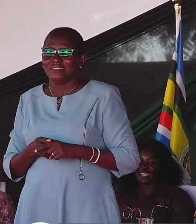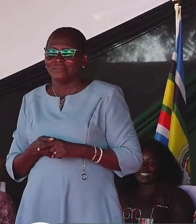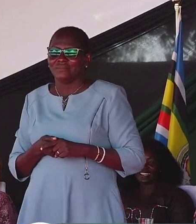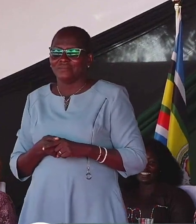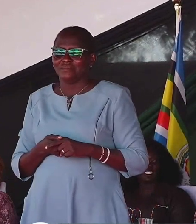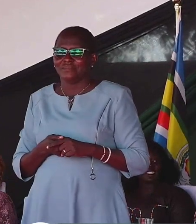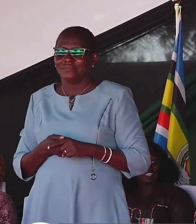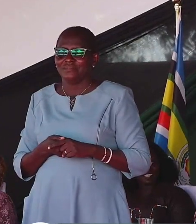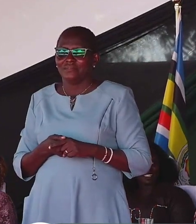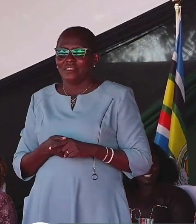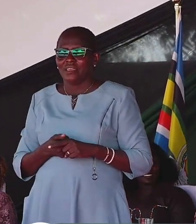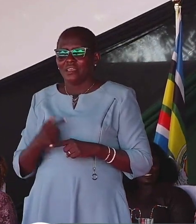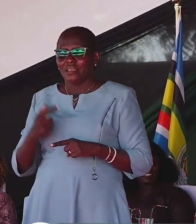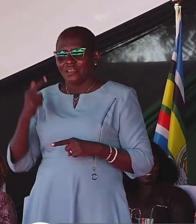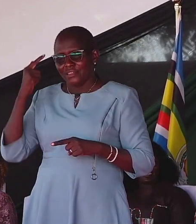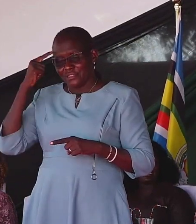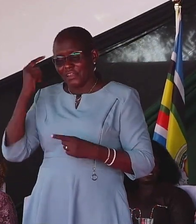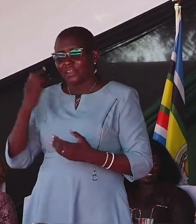I think I want to thank